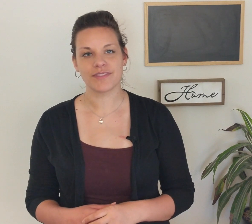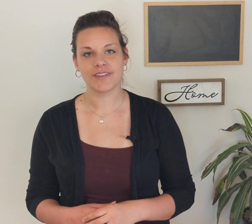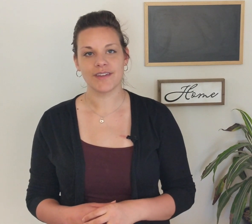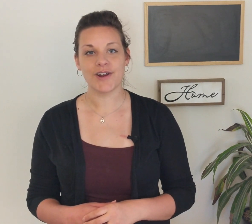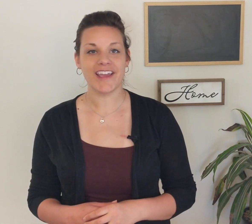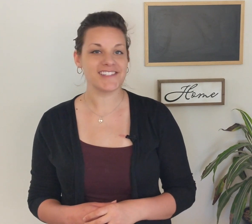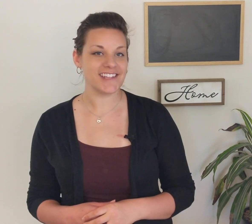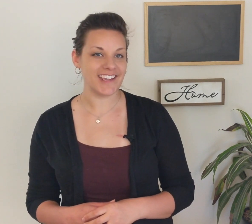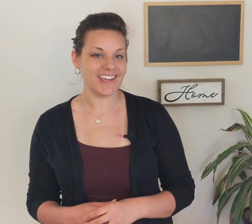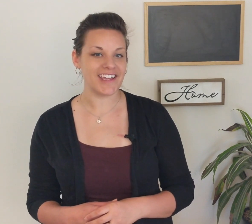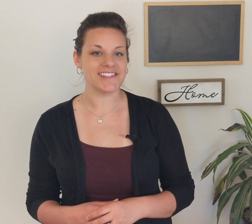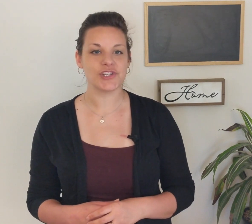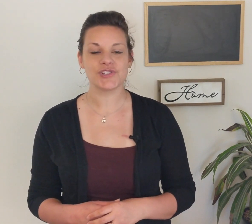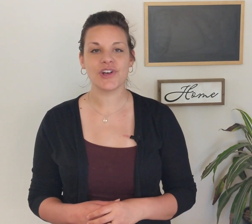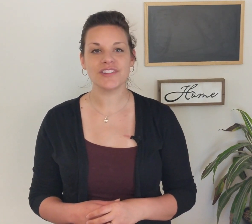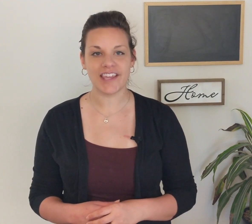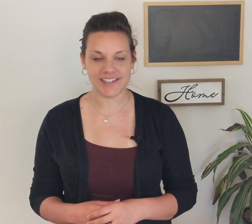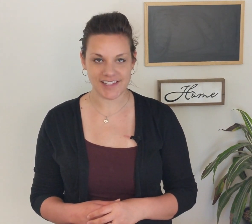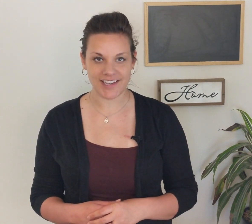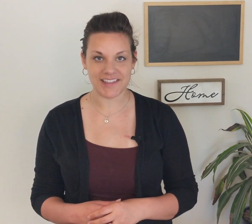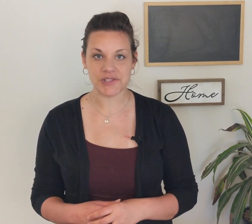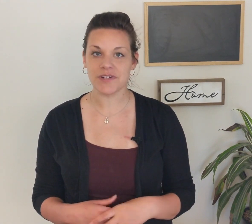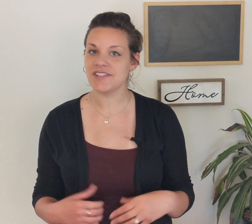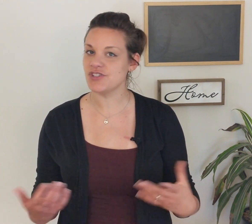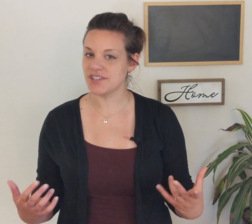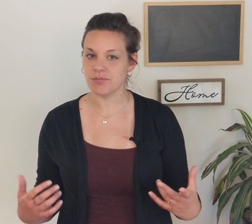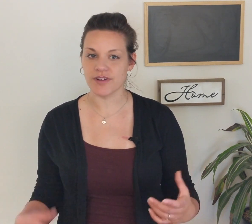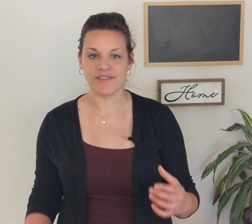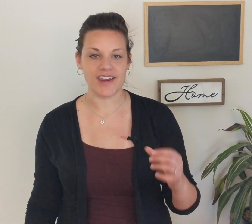Our next city is Salt Lake City. This one is just abbreviated,